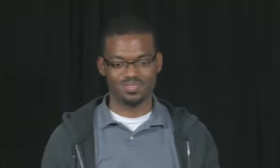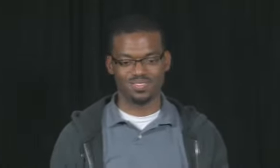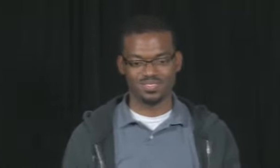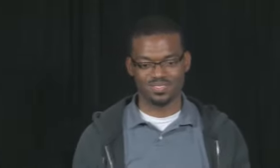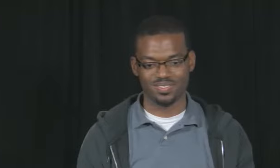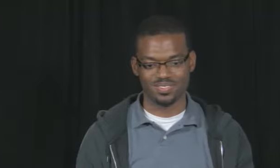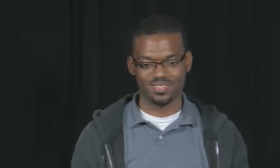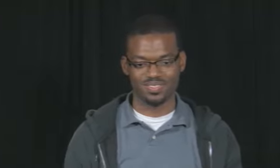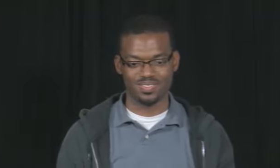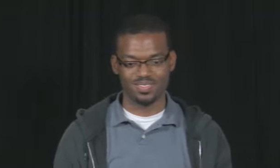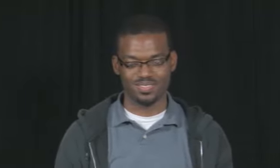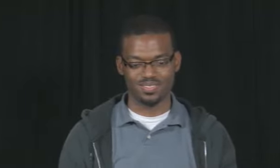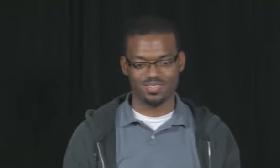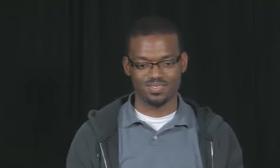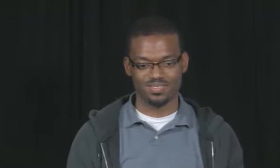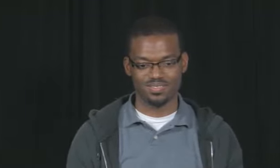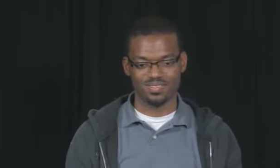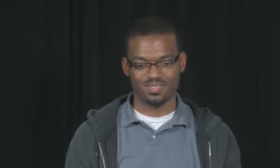Hmm. With lie, with, right?